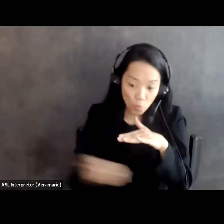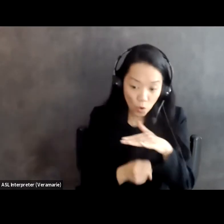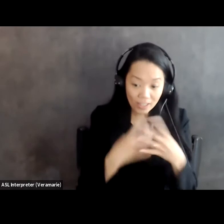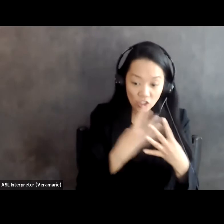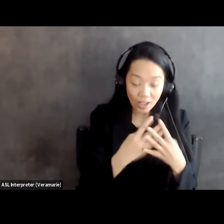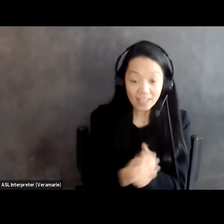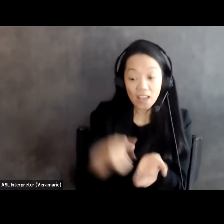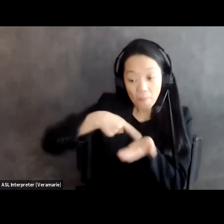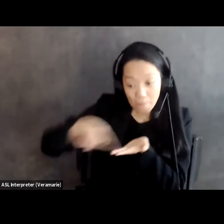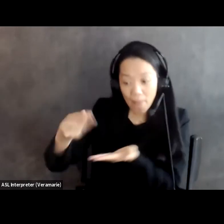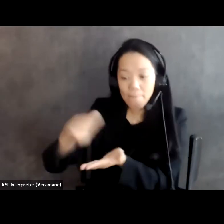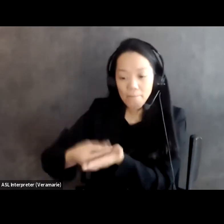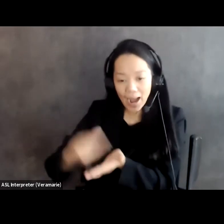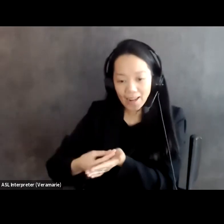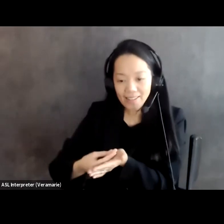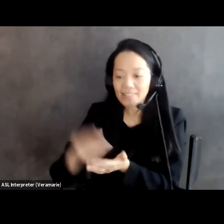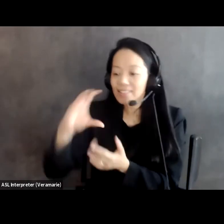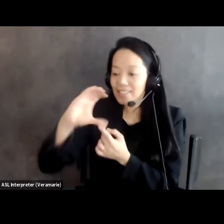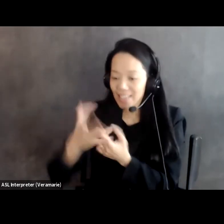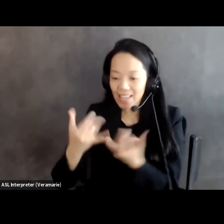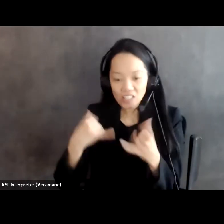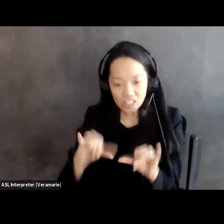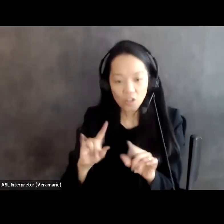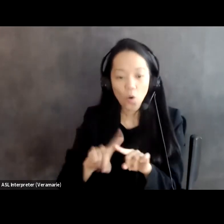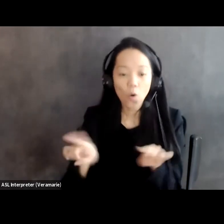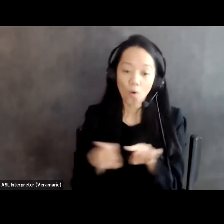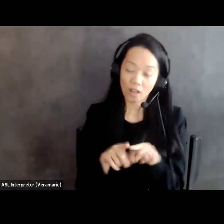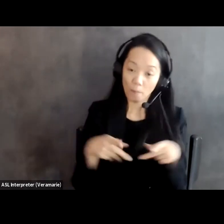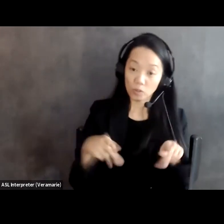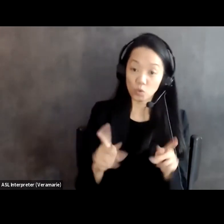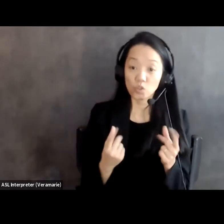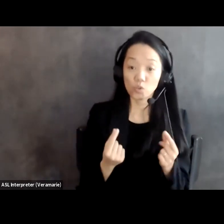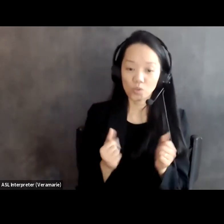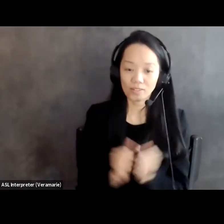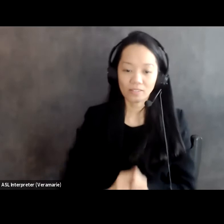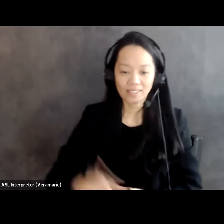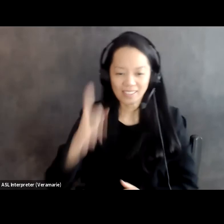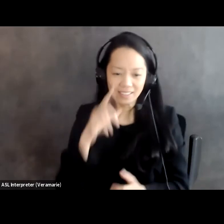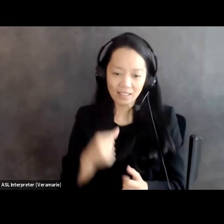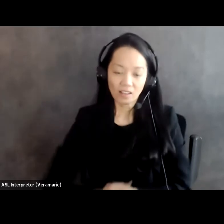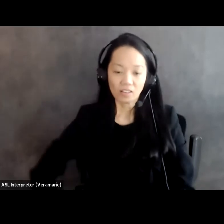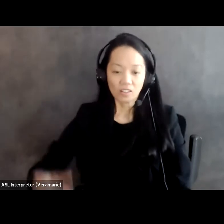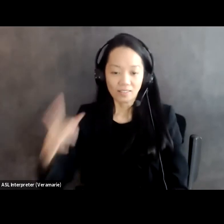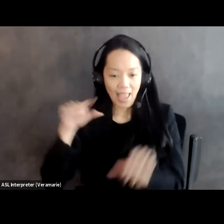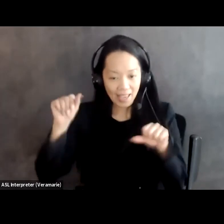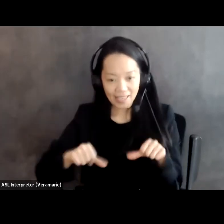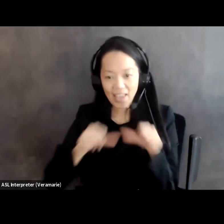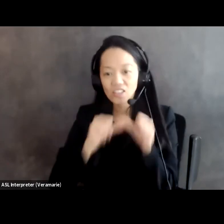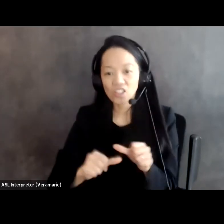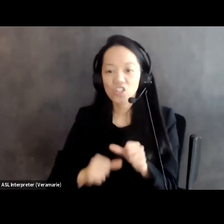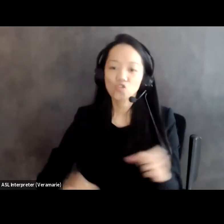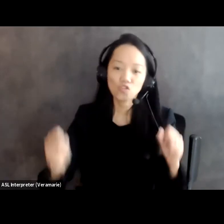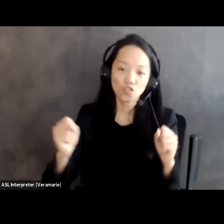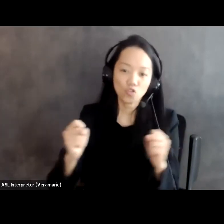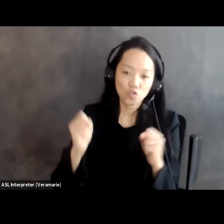they do pay the money, the case still goes on, but they get the opportunity to fight their case from the outside. And what